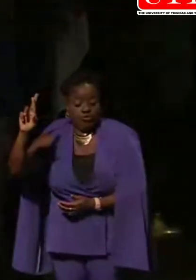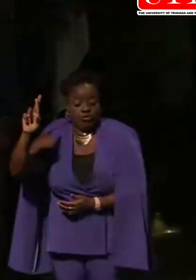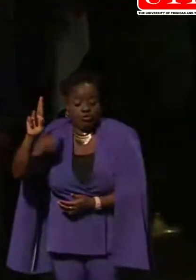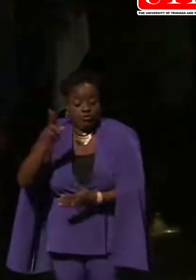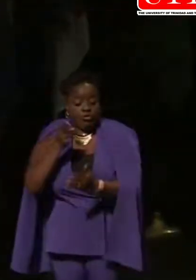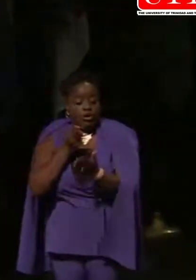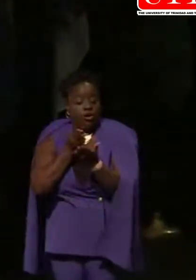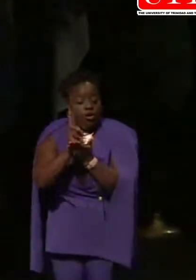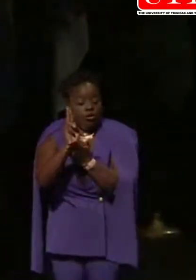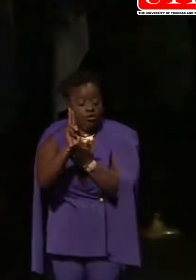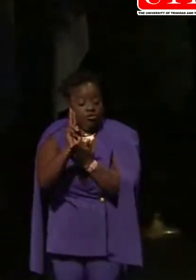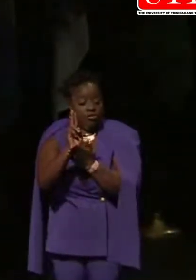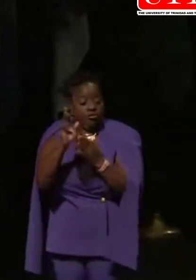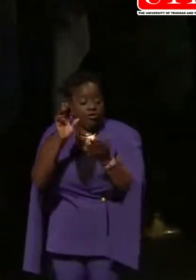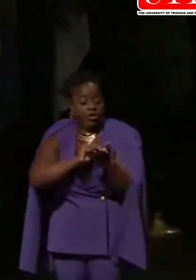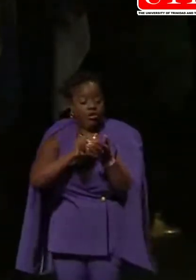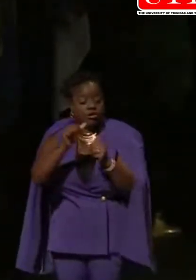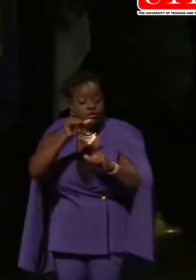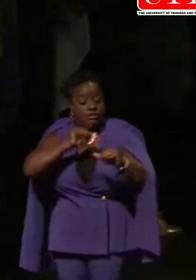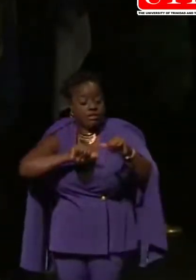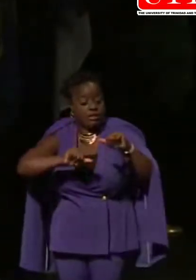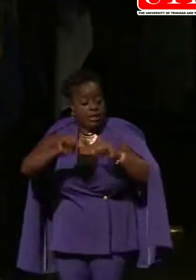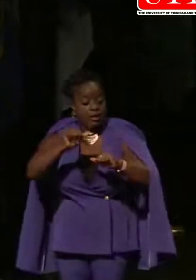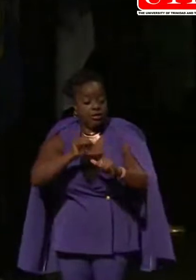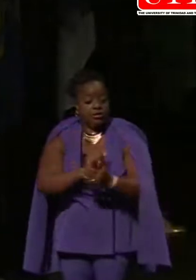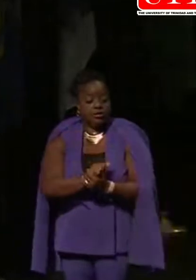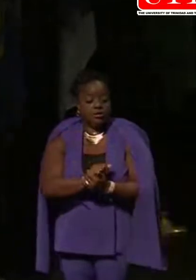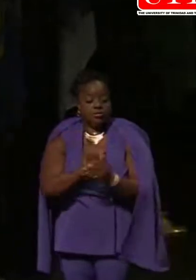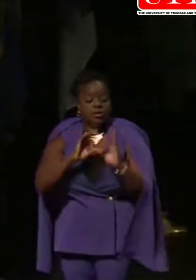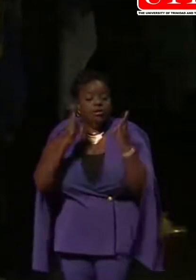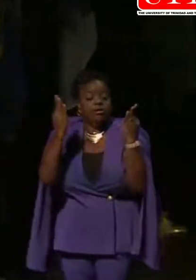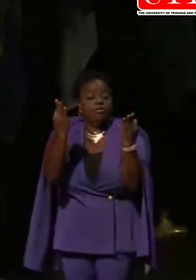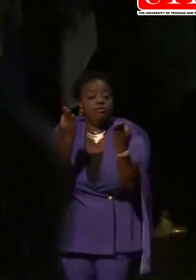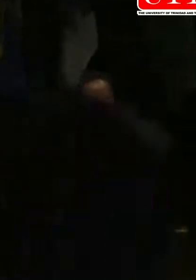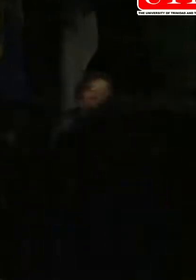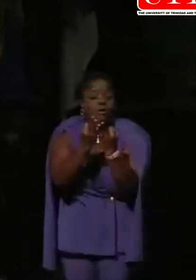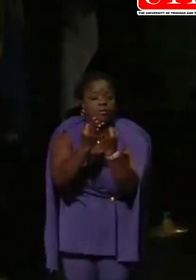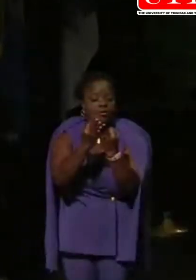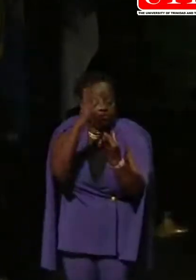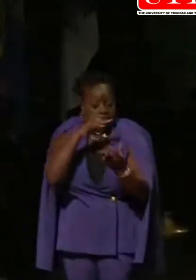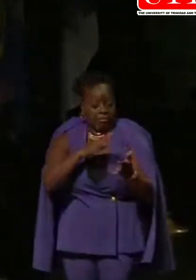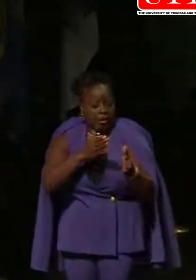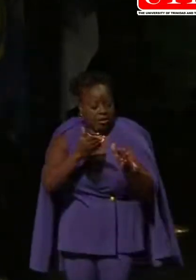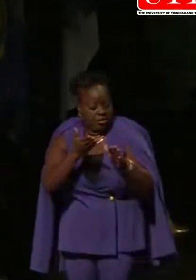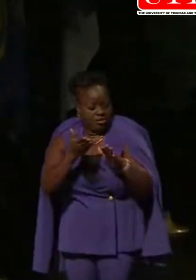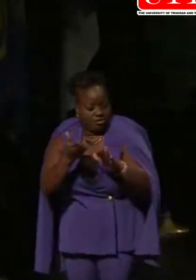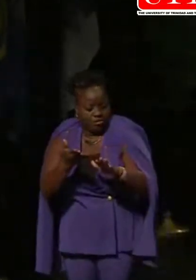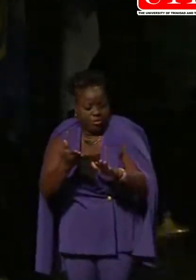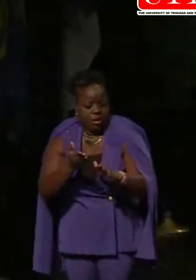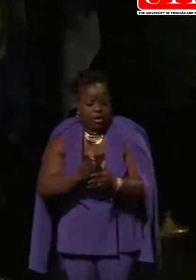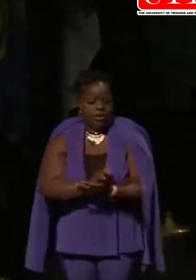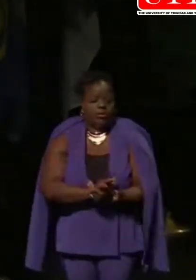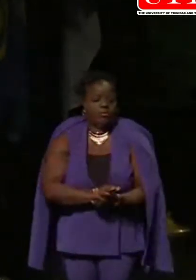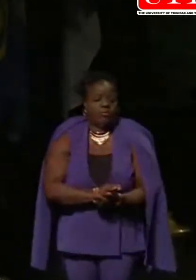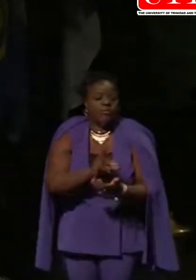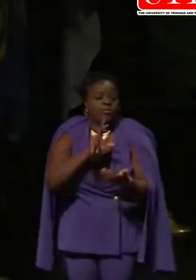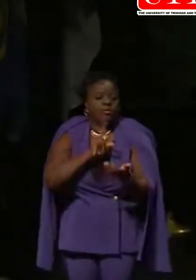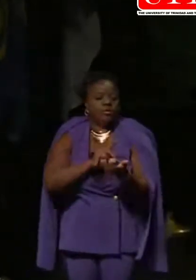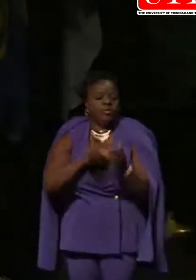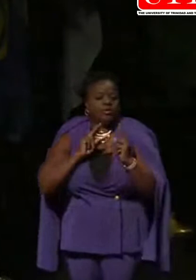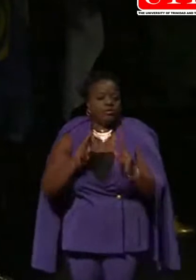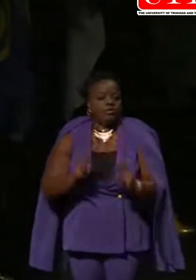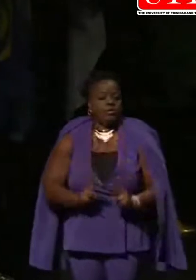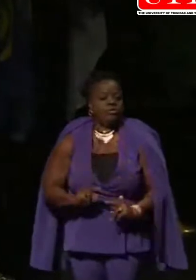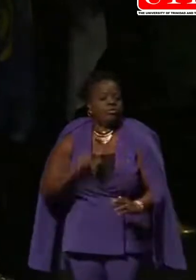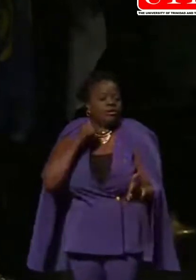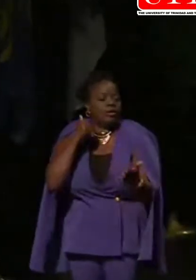Honorary Doctor of Science. The family of Mr. Desmond Waith, posthumous Honorary Doctor of Humane